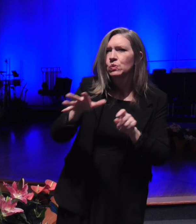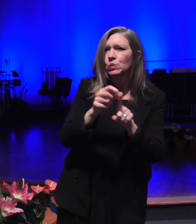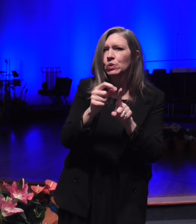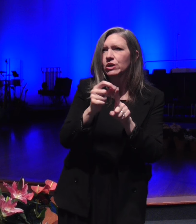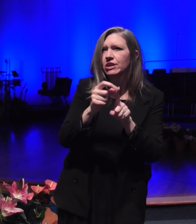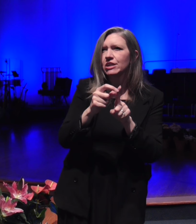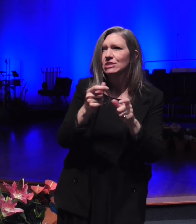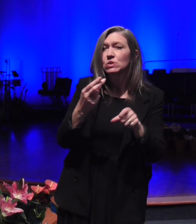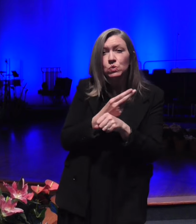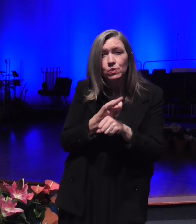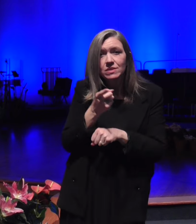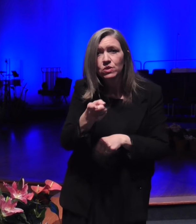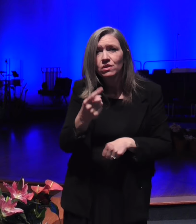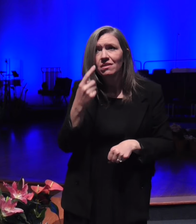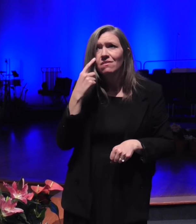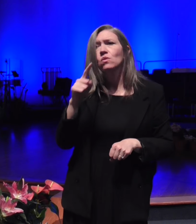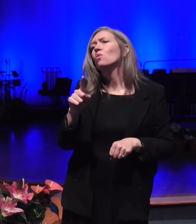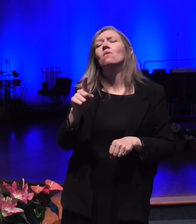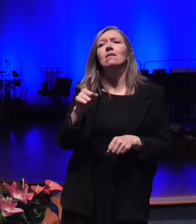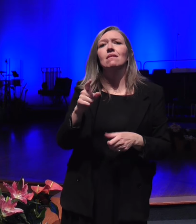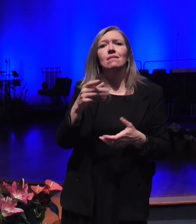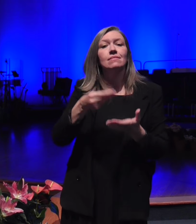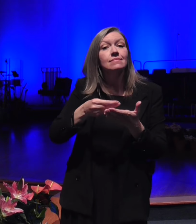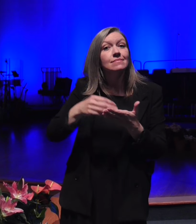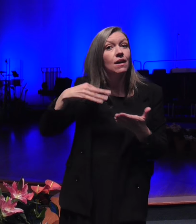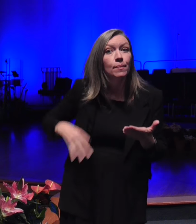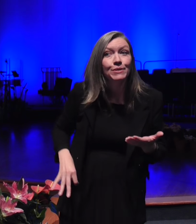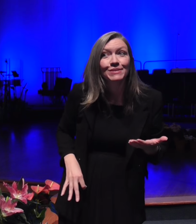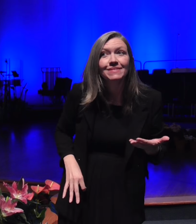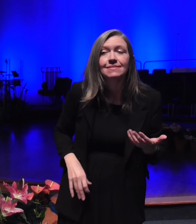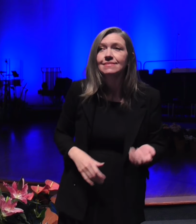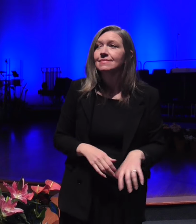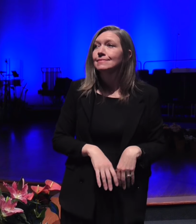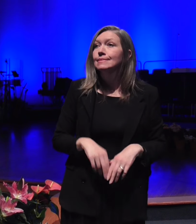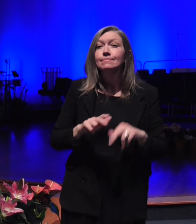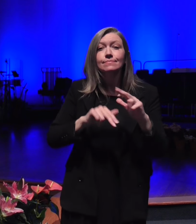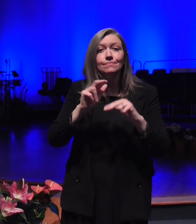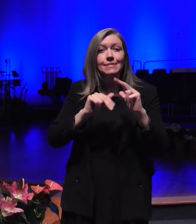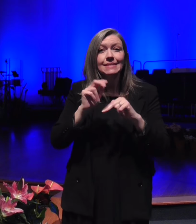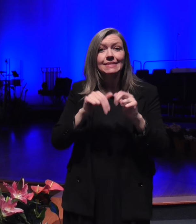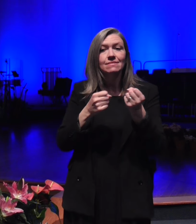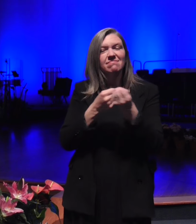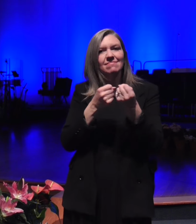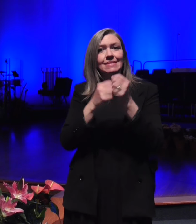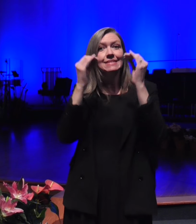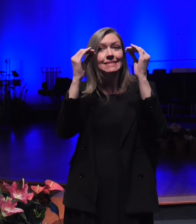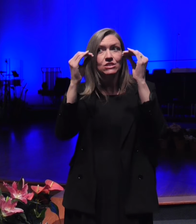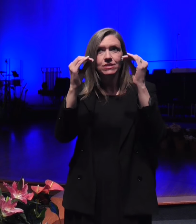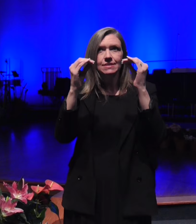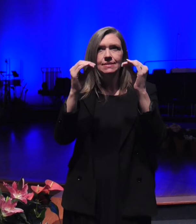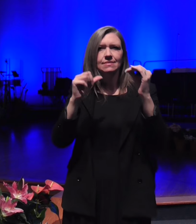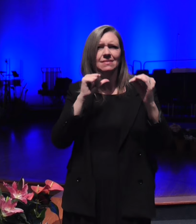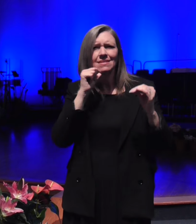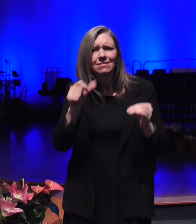as a being of commerce? Building perhaps teachings around you that aren't what I taught at